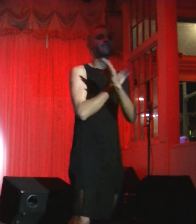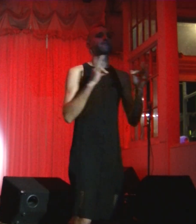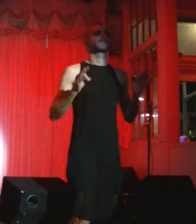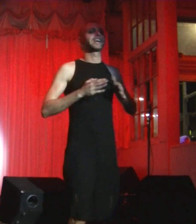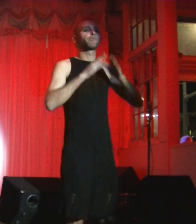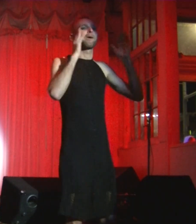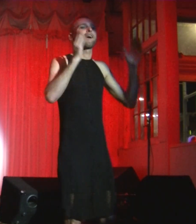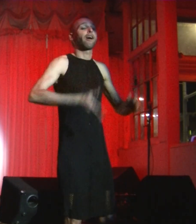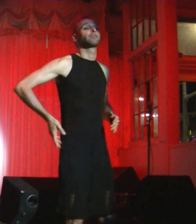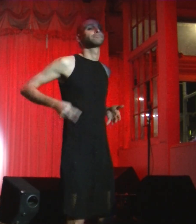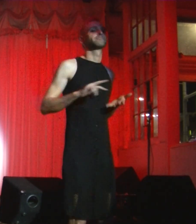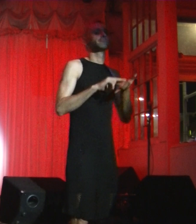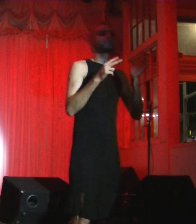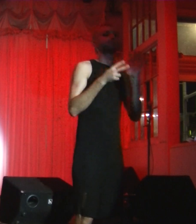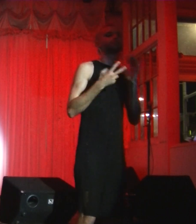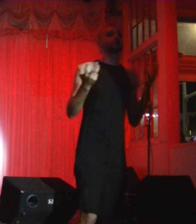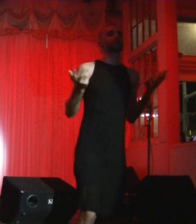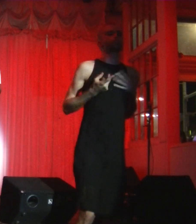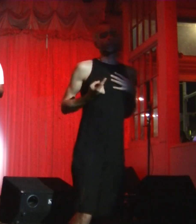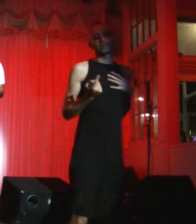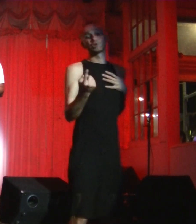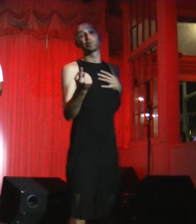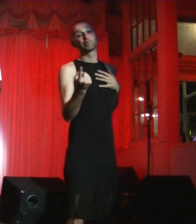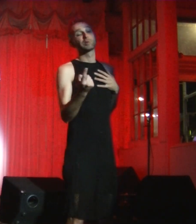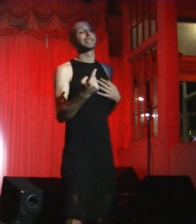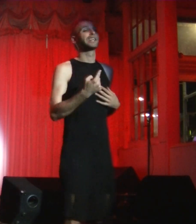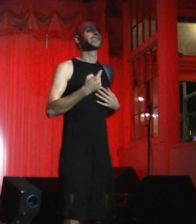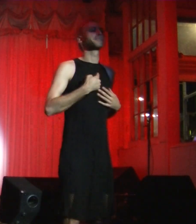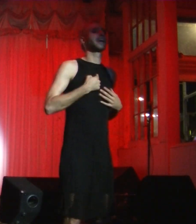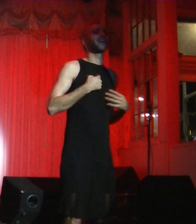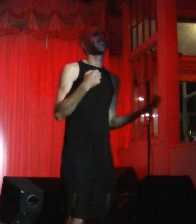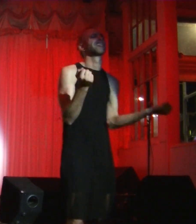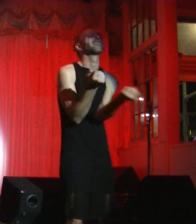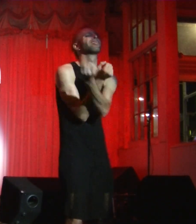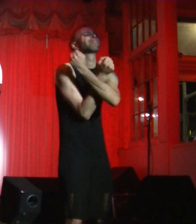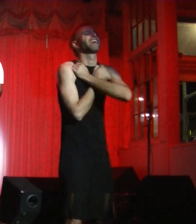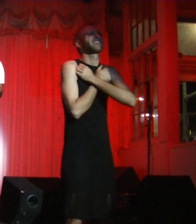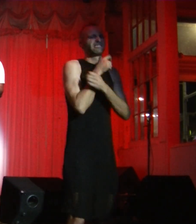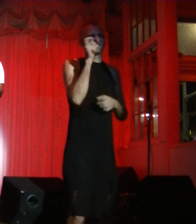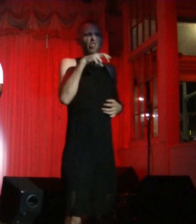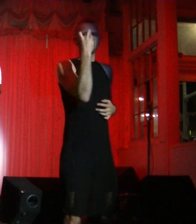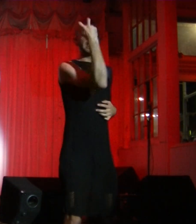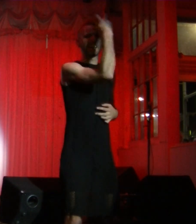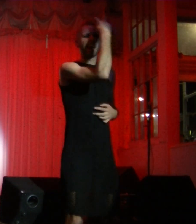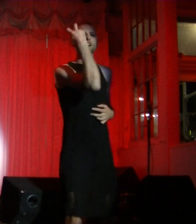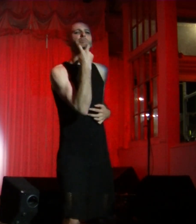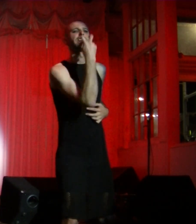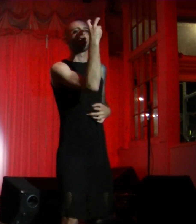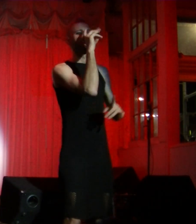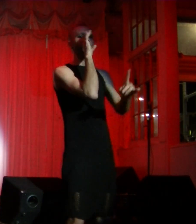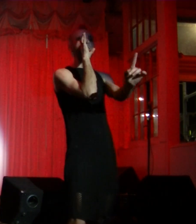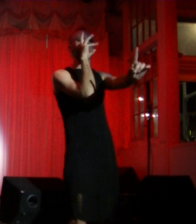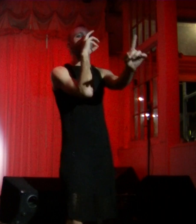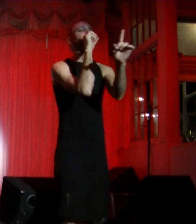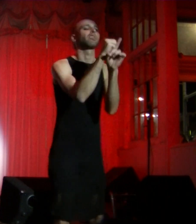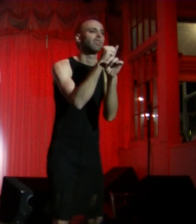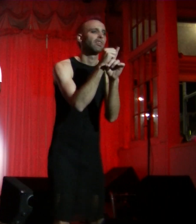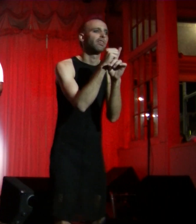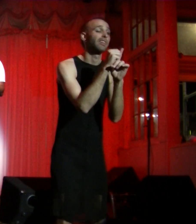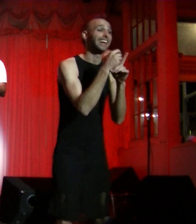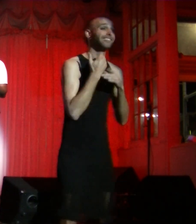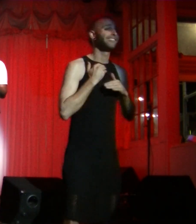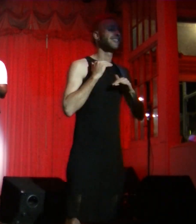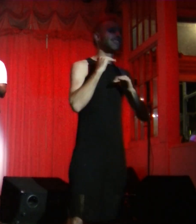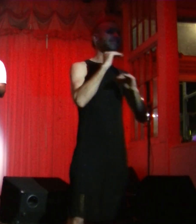where you and me can love with no capitalism to trick into it. And this has no